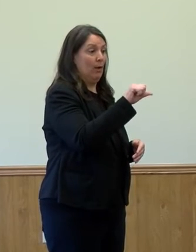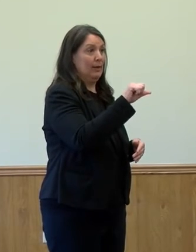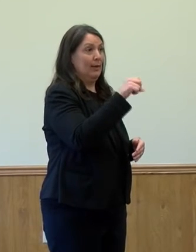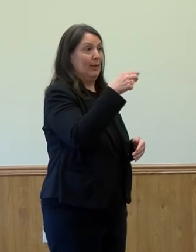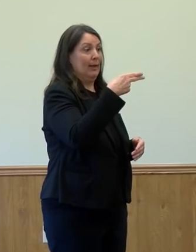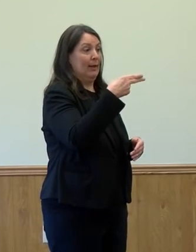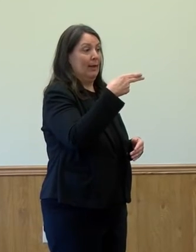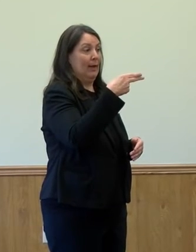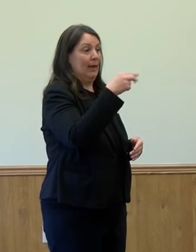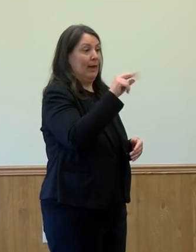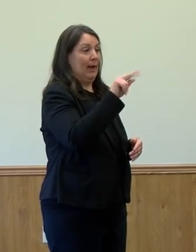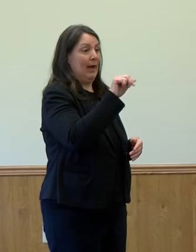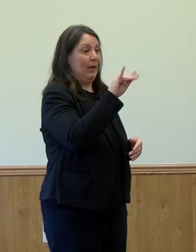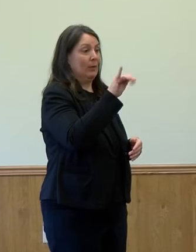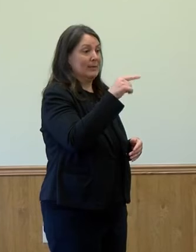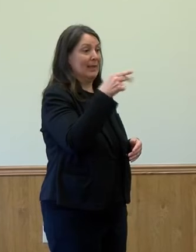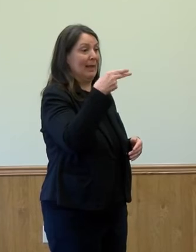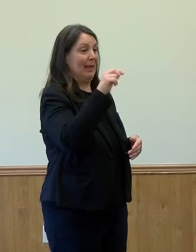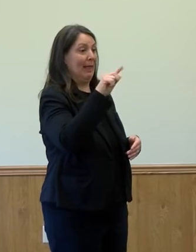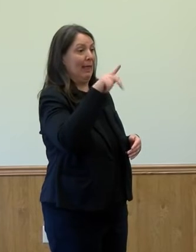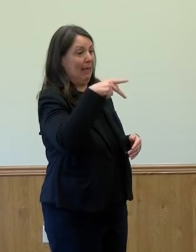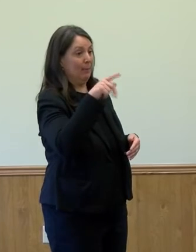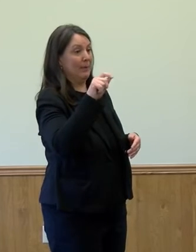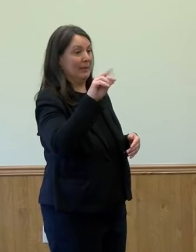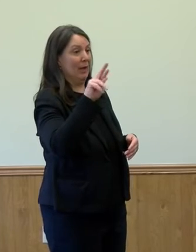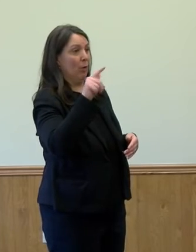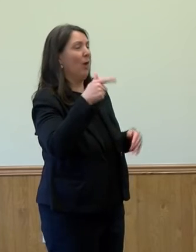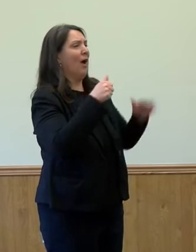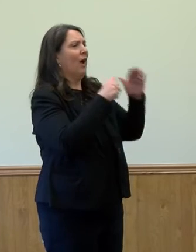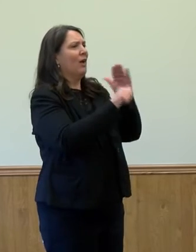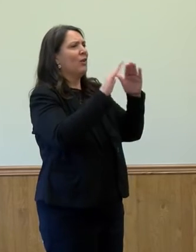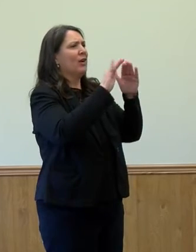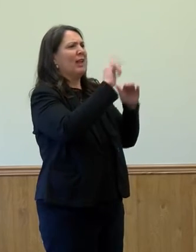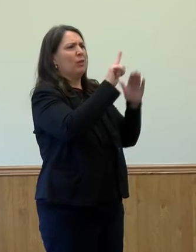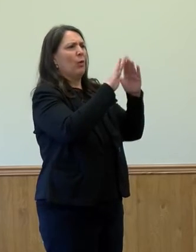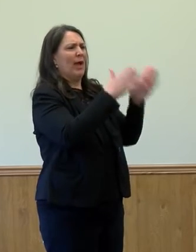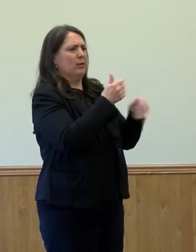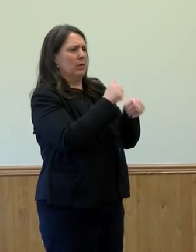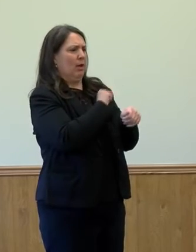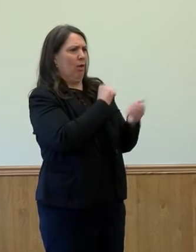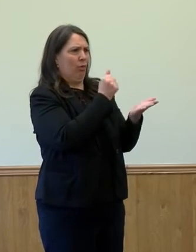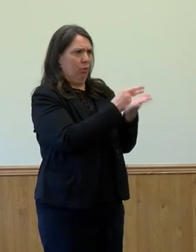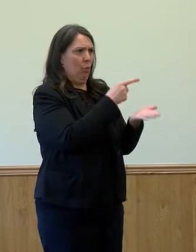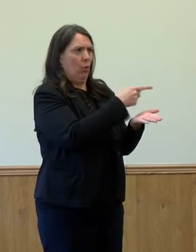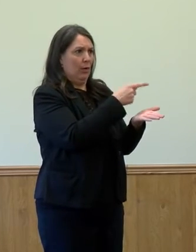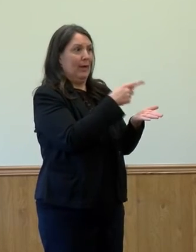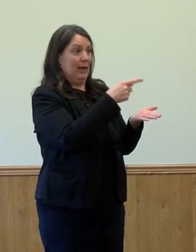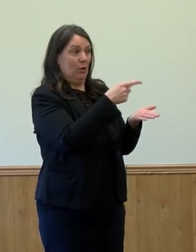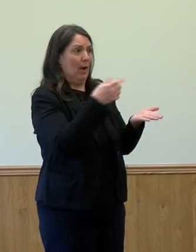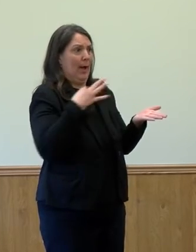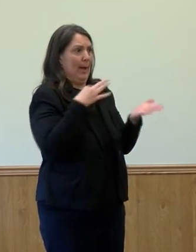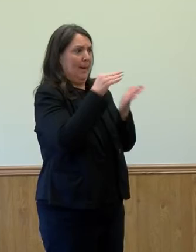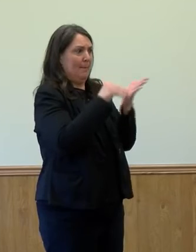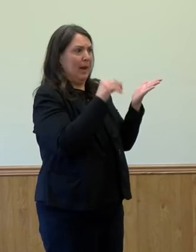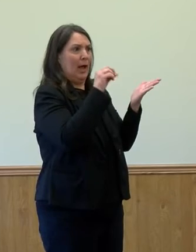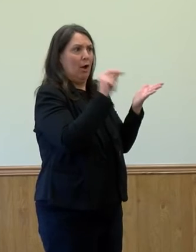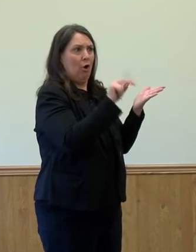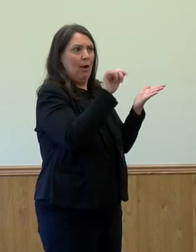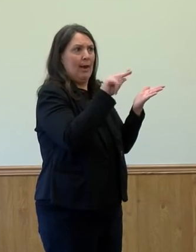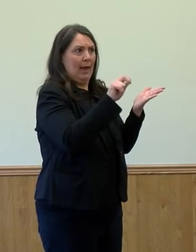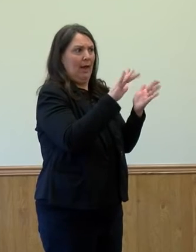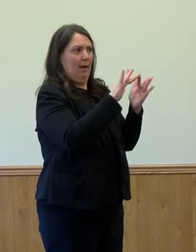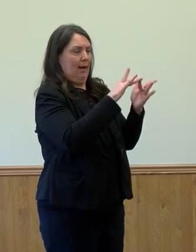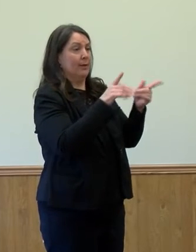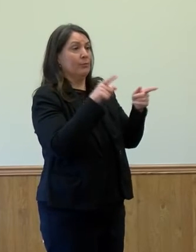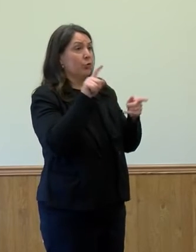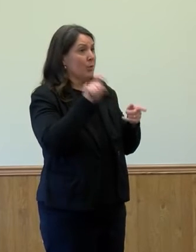IllinoisHousingHelp.org. It's the website of Illinois Housing Development Authority, and you can apply directly online, and they walk you through the process. To be eligible, you have to